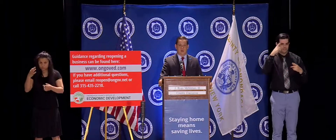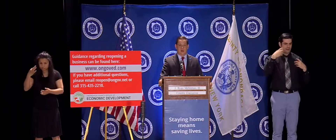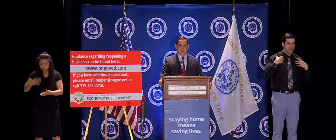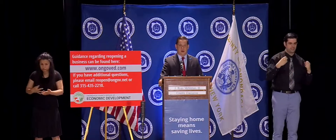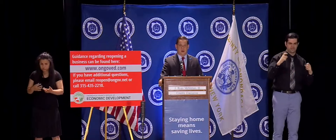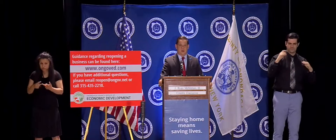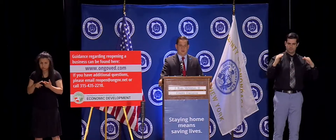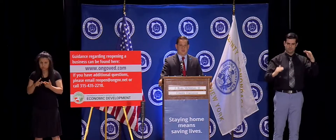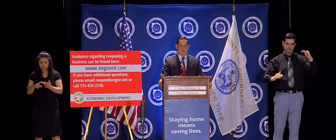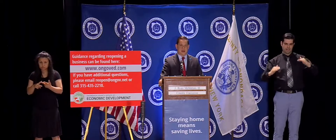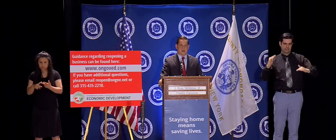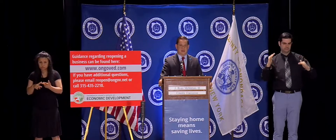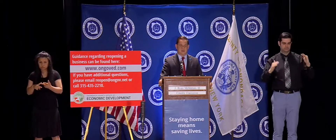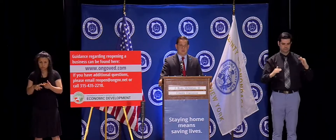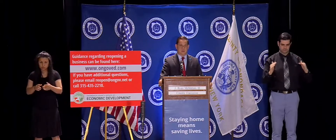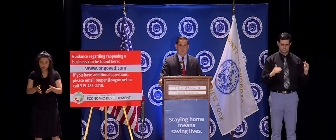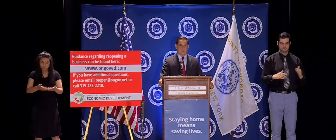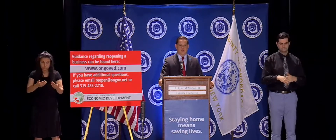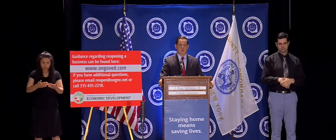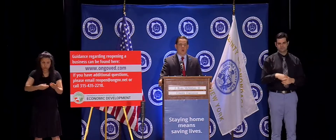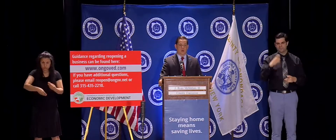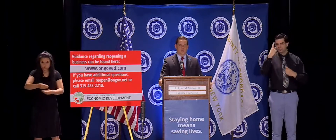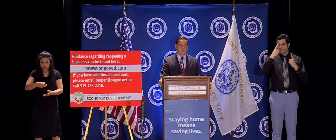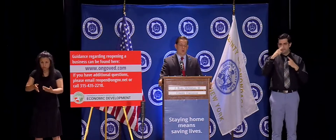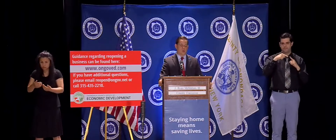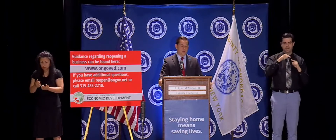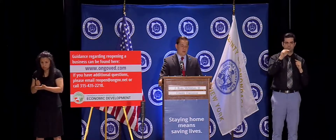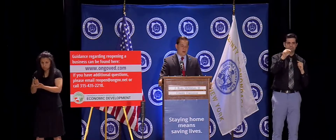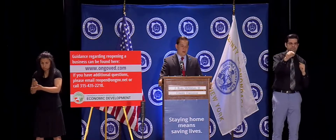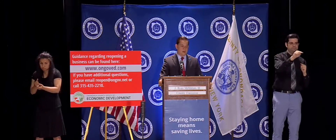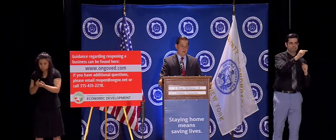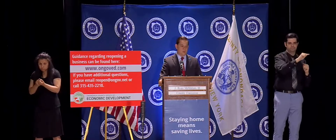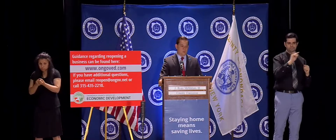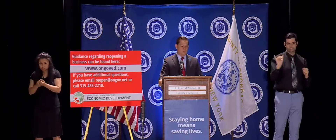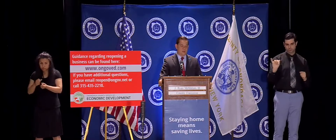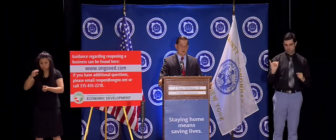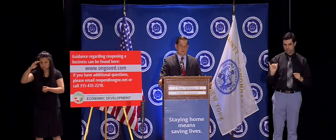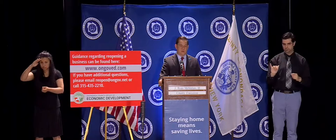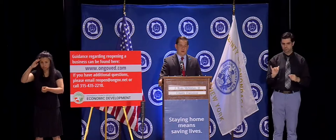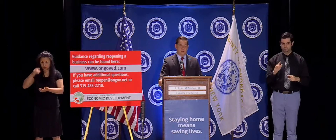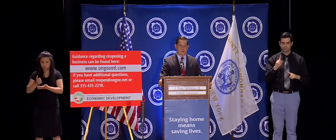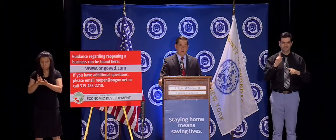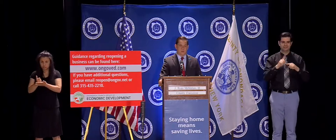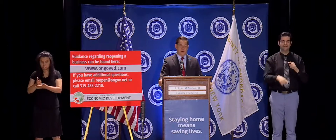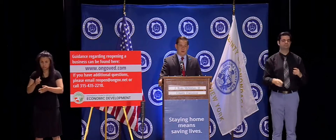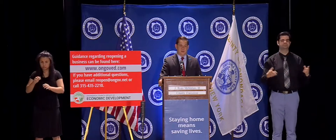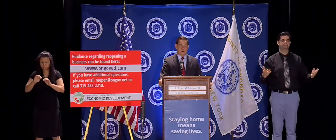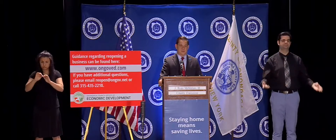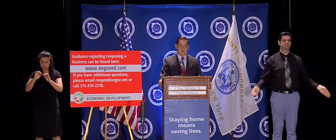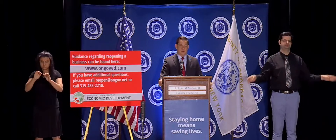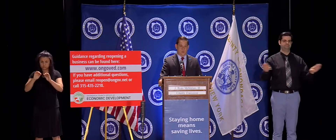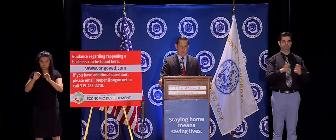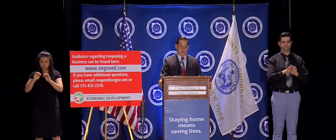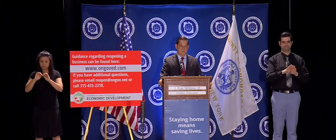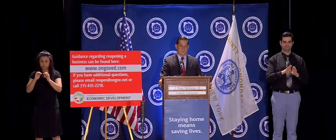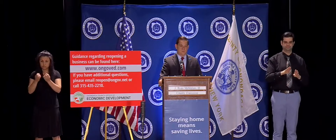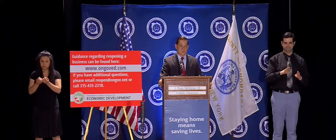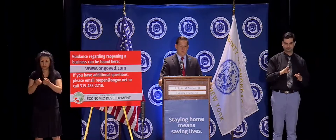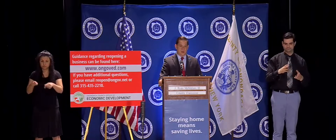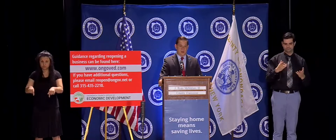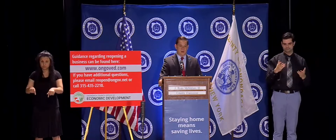year. That's just not how things work. So we think we've found an appropriate balance every step of the